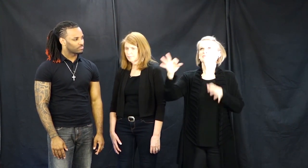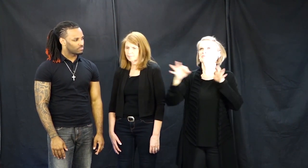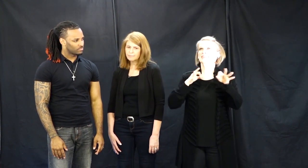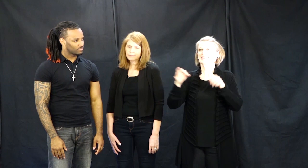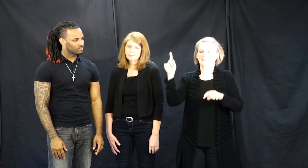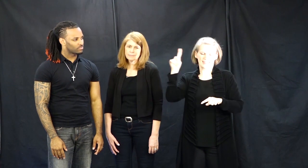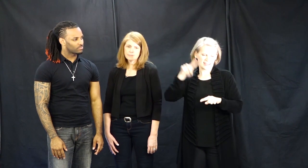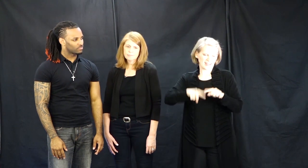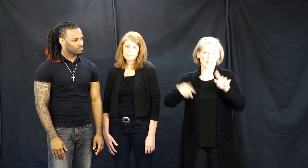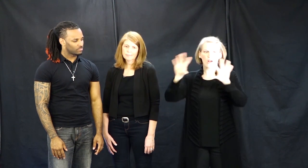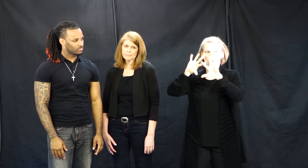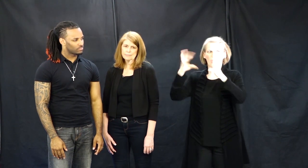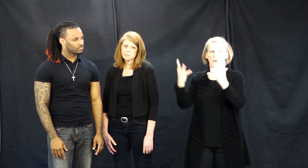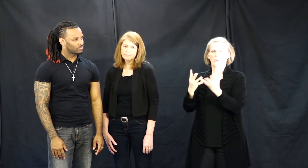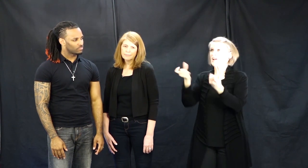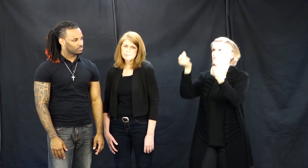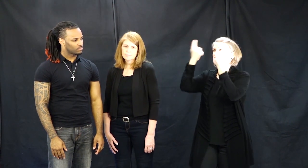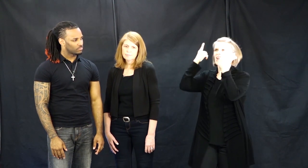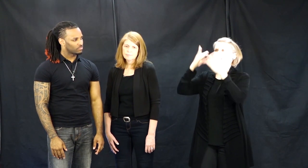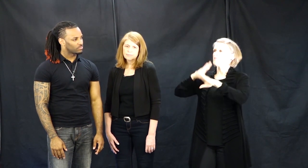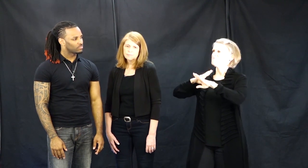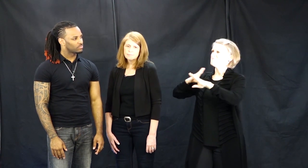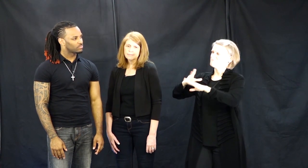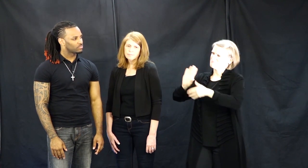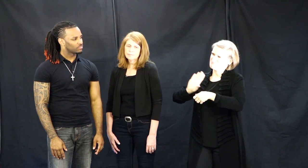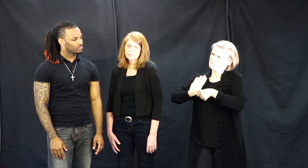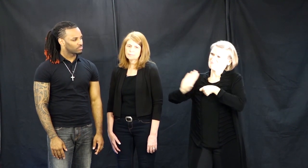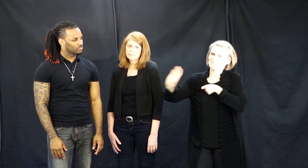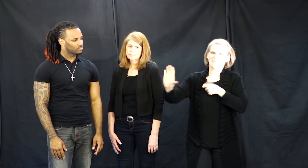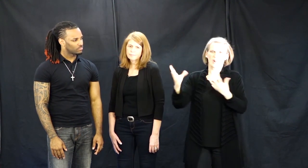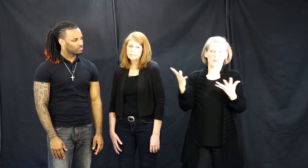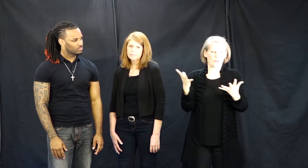away what we can never understand. We push away the